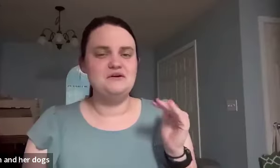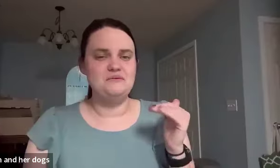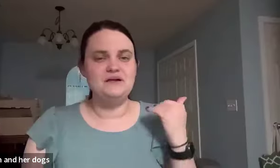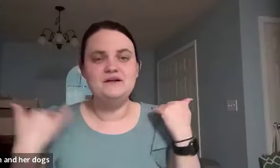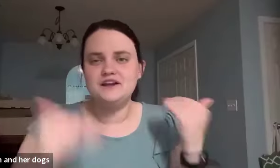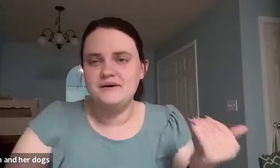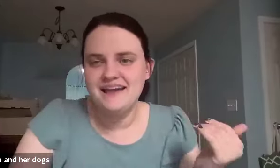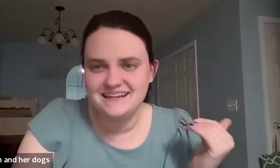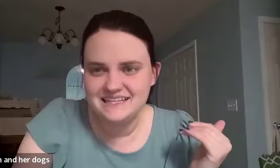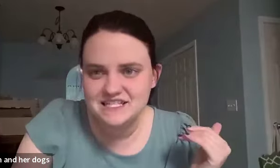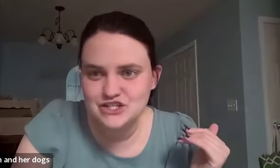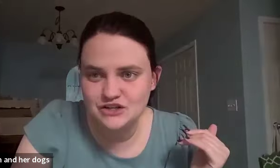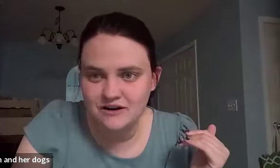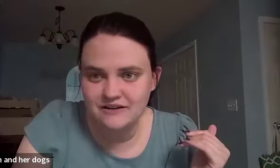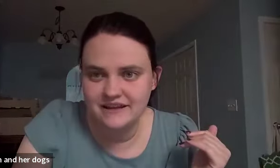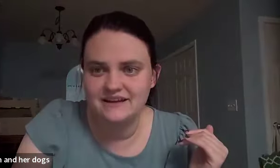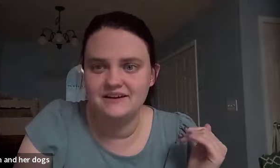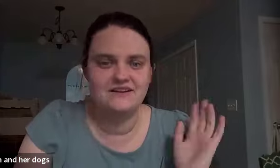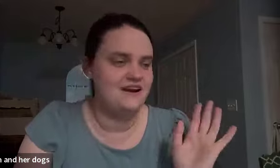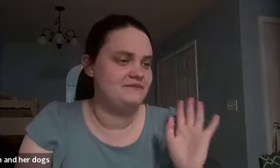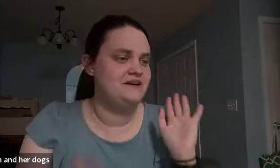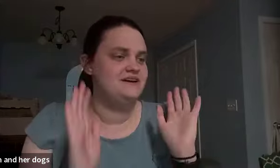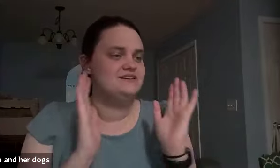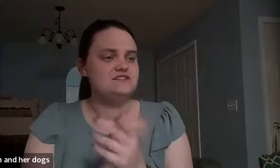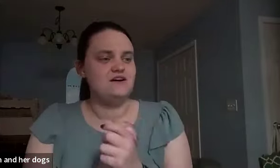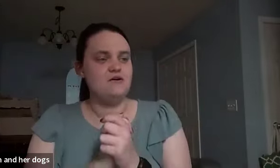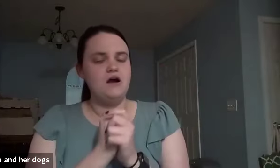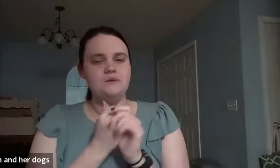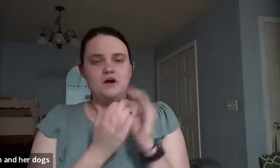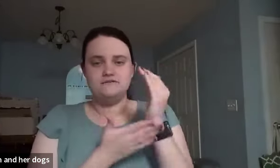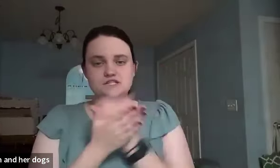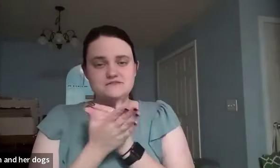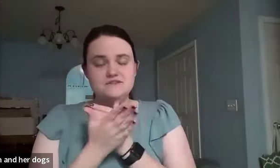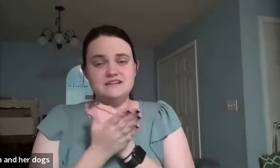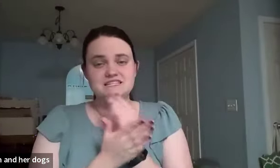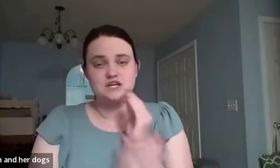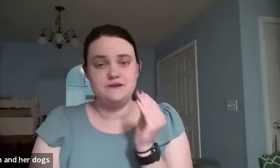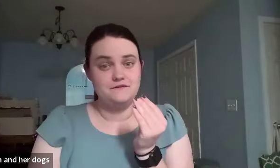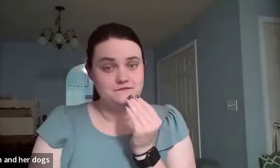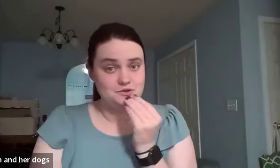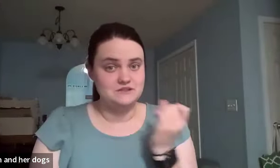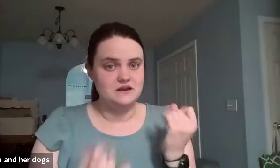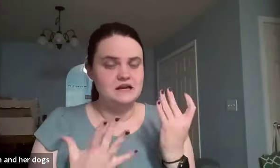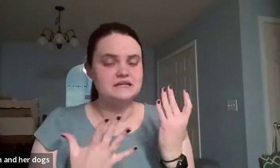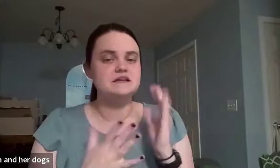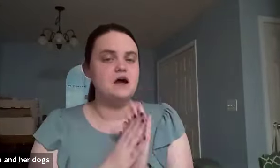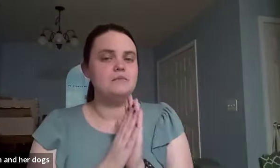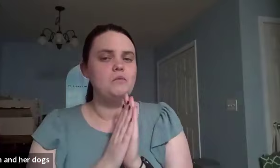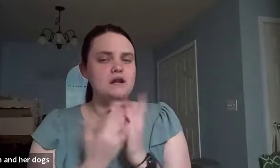So we'll go ahead and get started. All right. So our first up on the list is going to be our food signs. What I'm